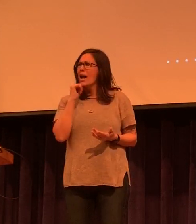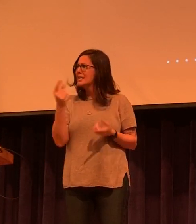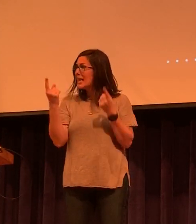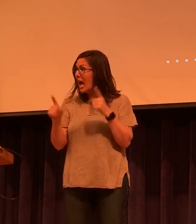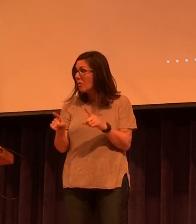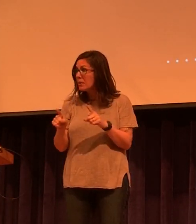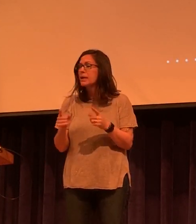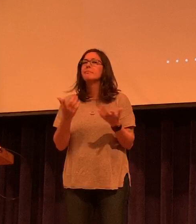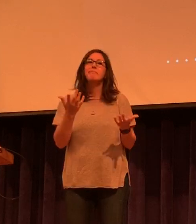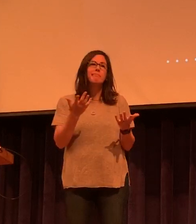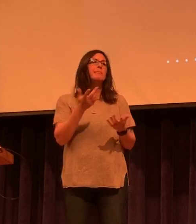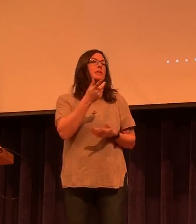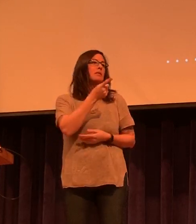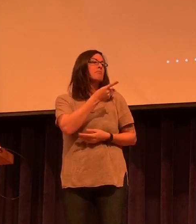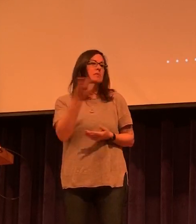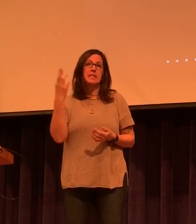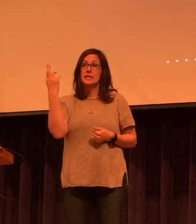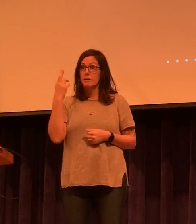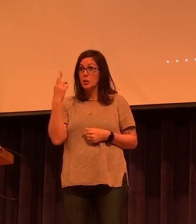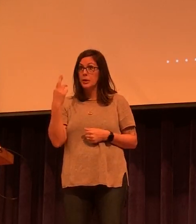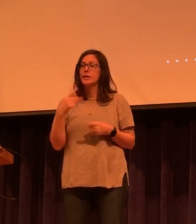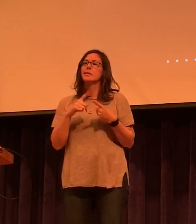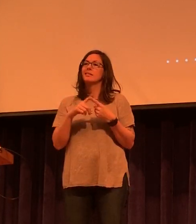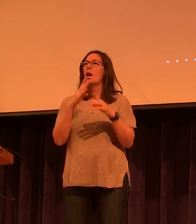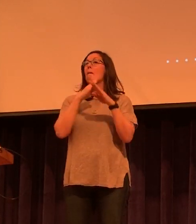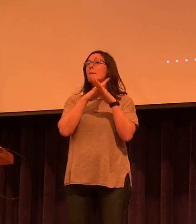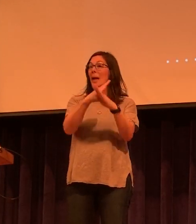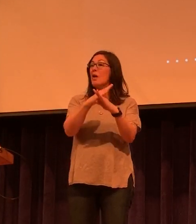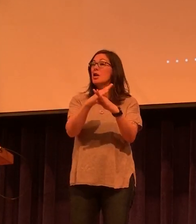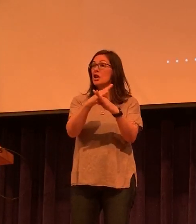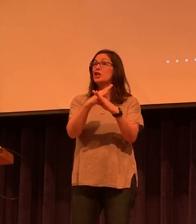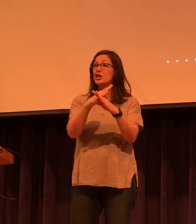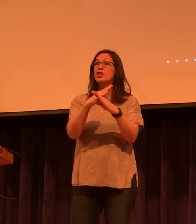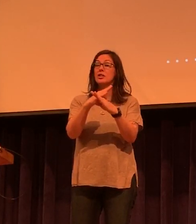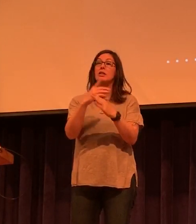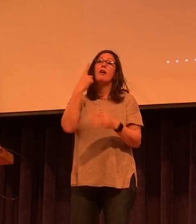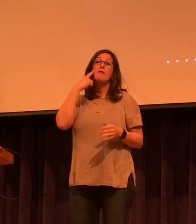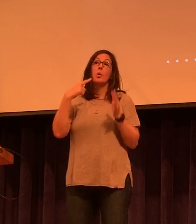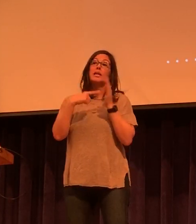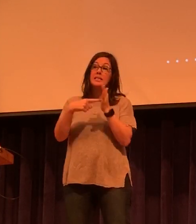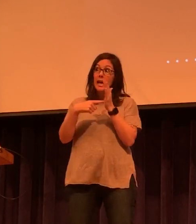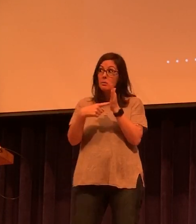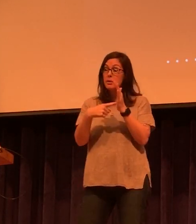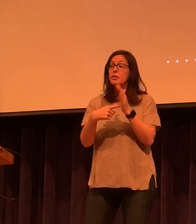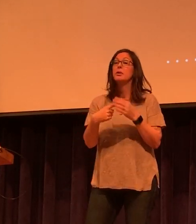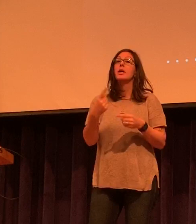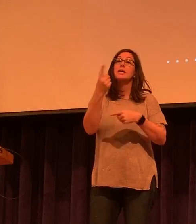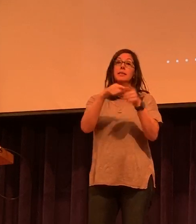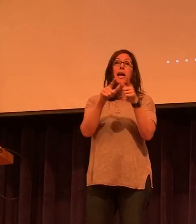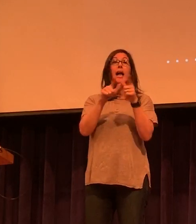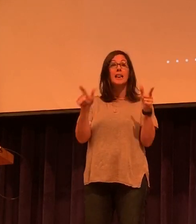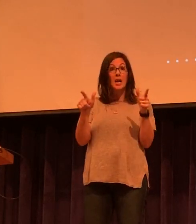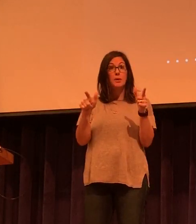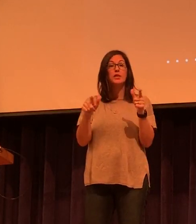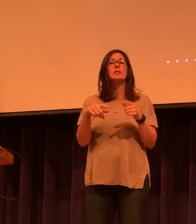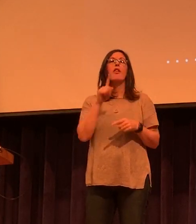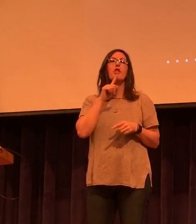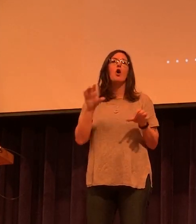So that's part of the point, but why is it not happening? For a number of reasons. Barriers for one. For